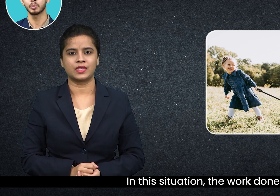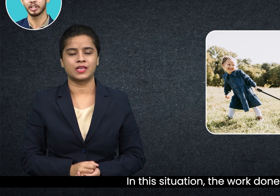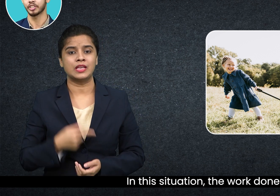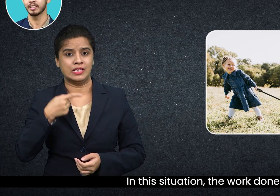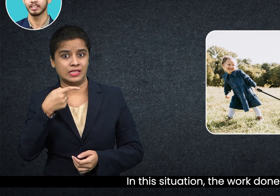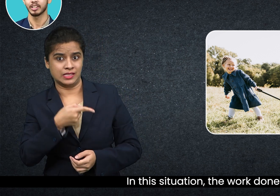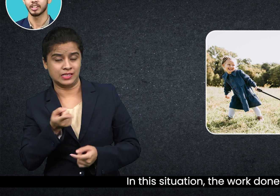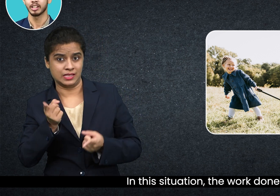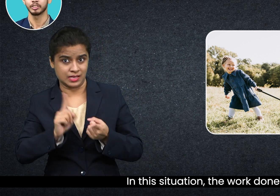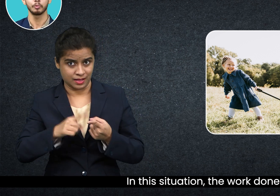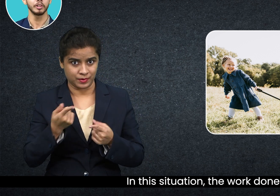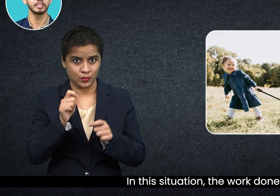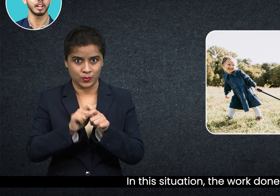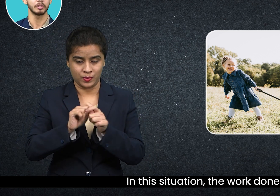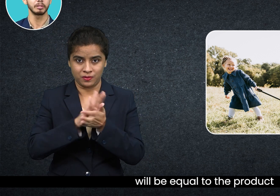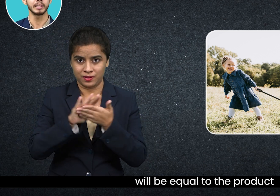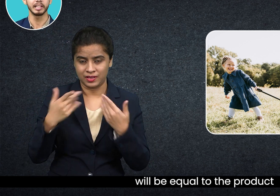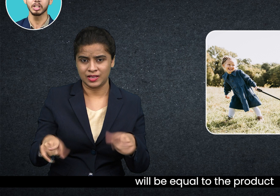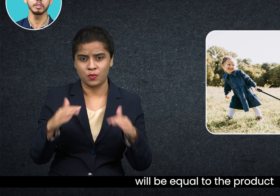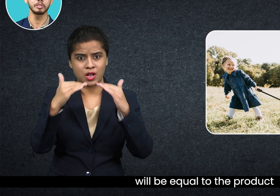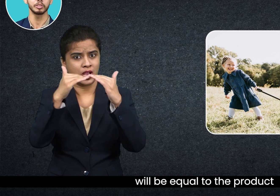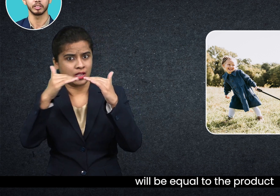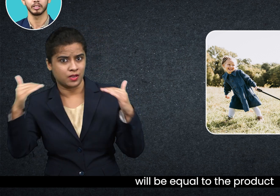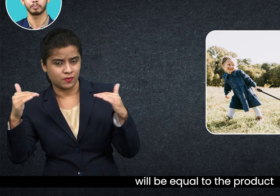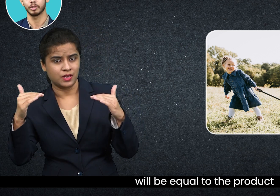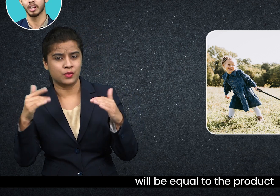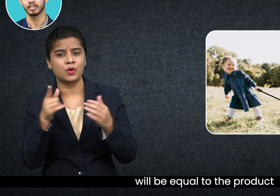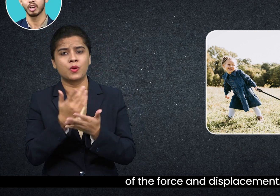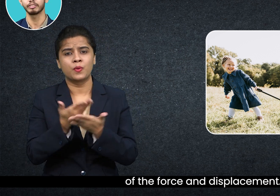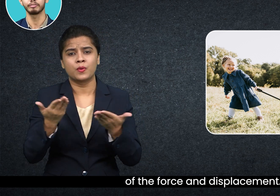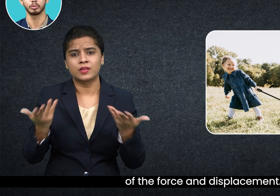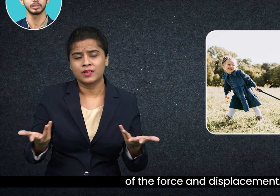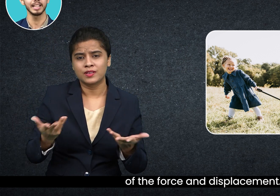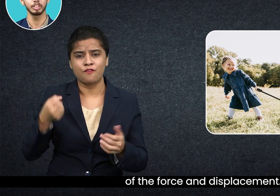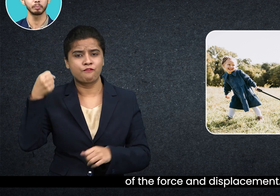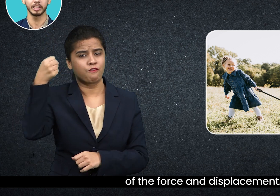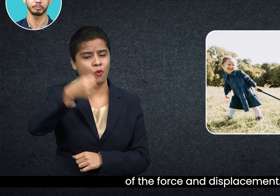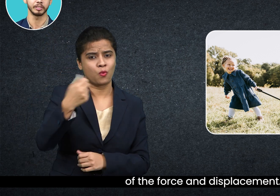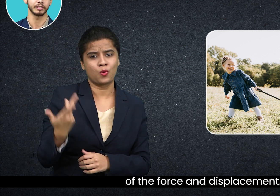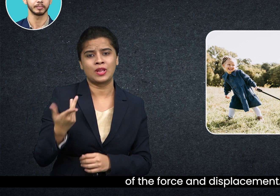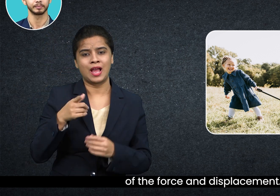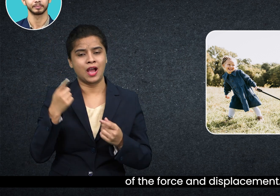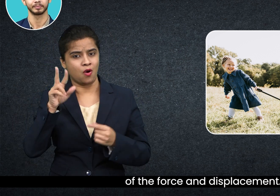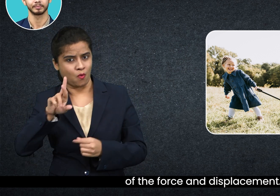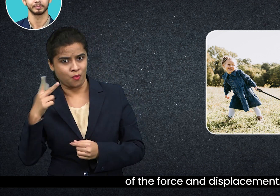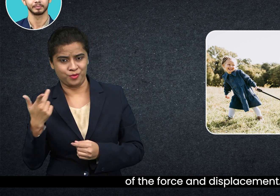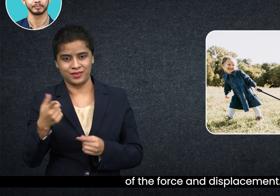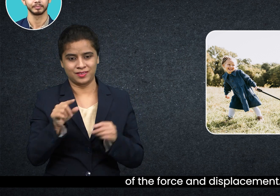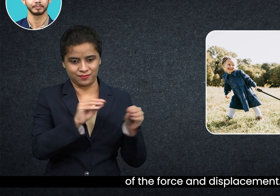this situation, the work done will be equal to the product of the force and displacement.